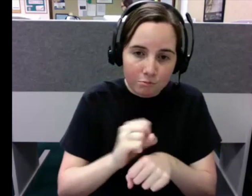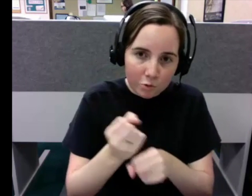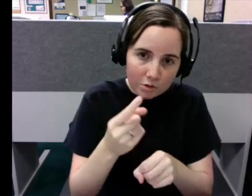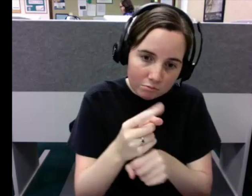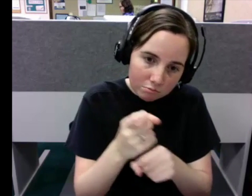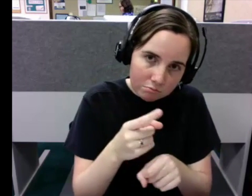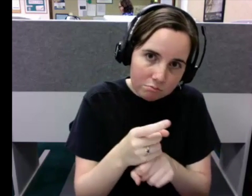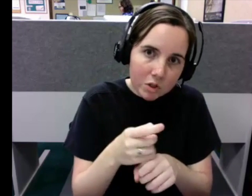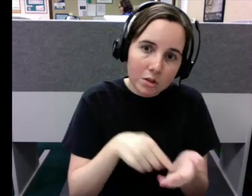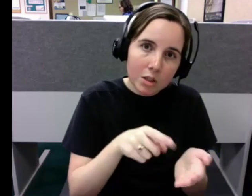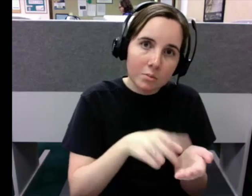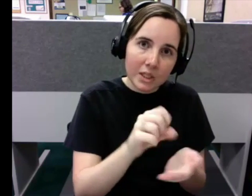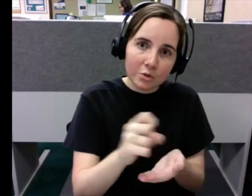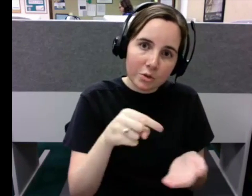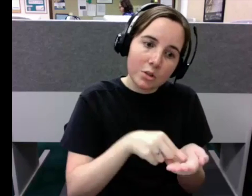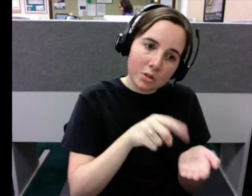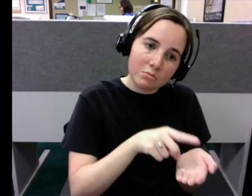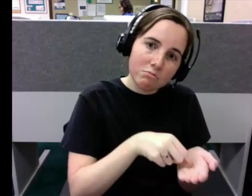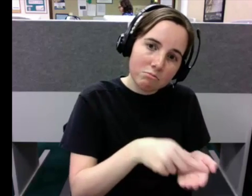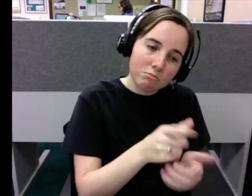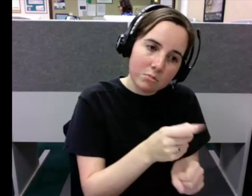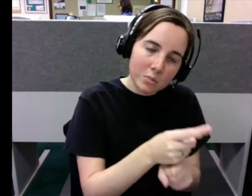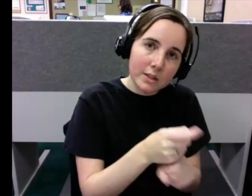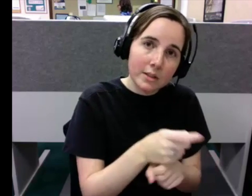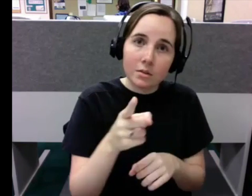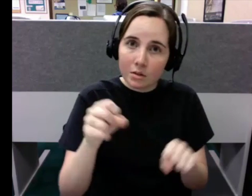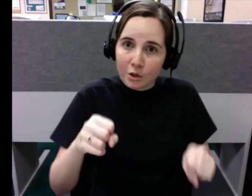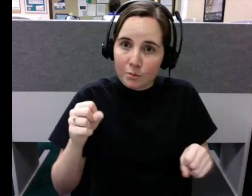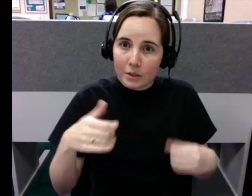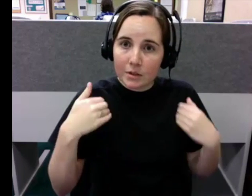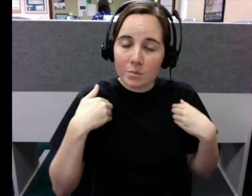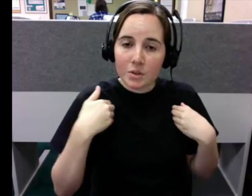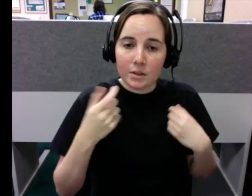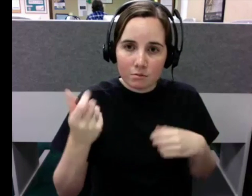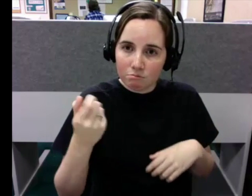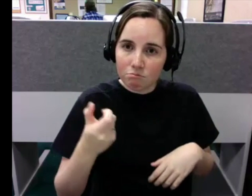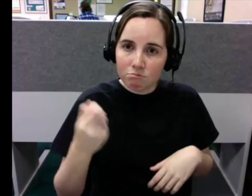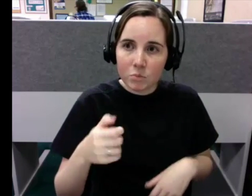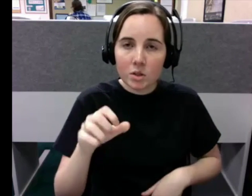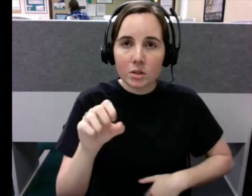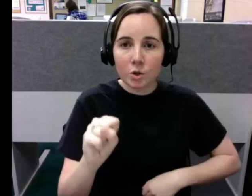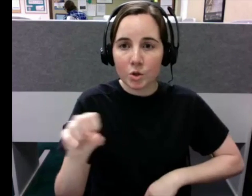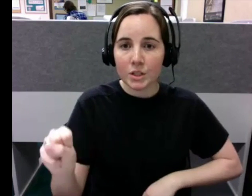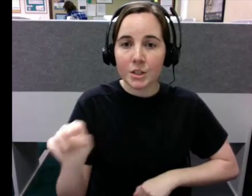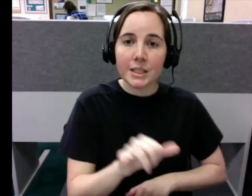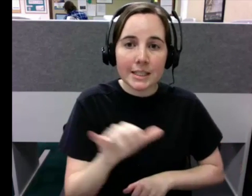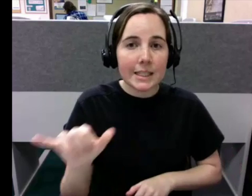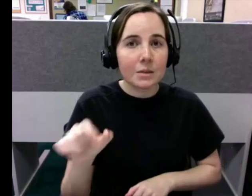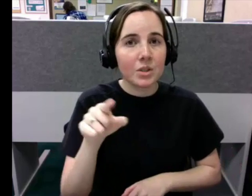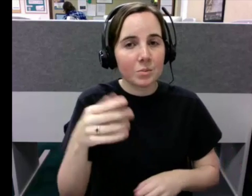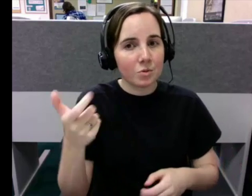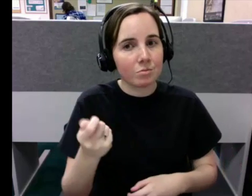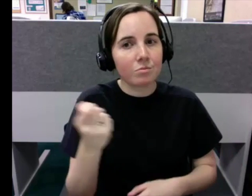be eligible for Social Security benefits while you are receiving SSI. Retirement benefits can be paid to